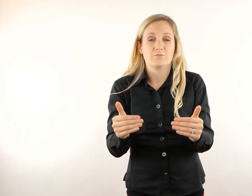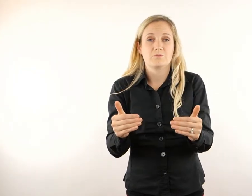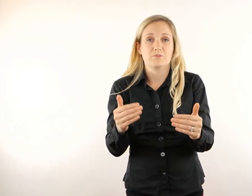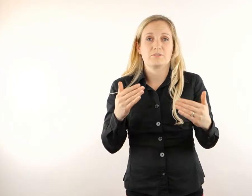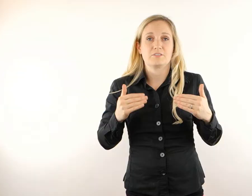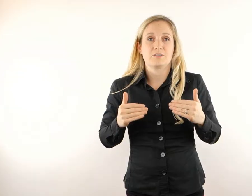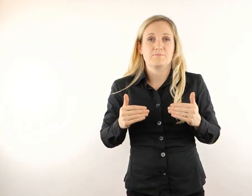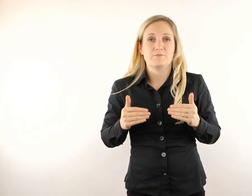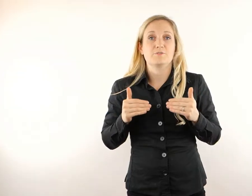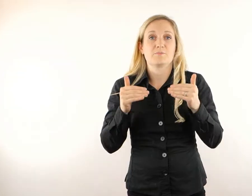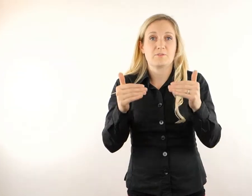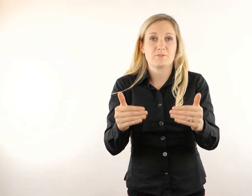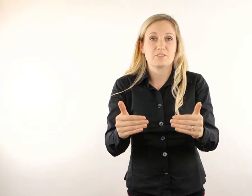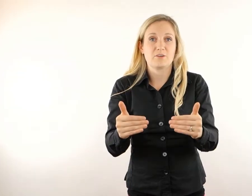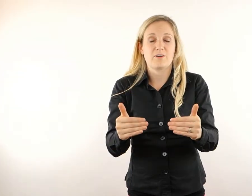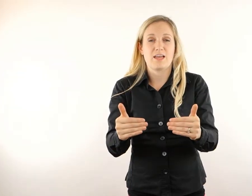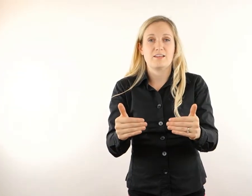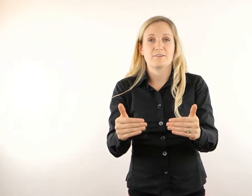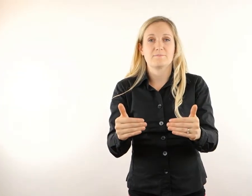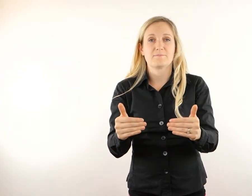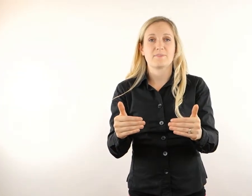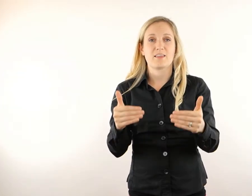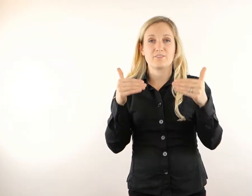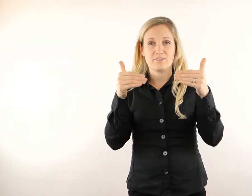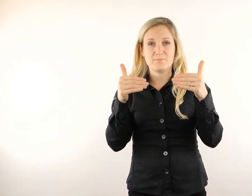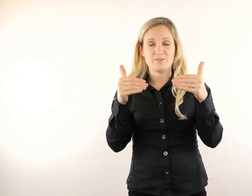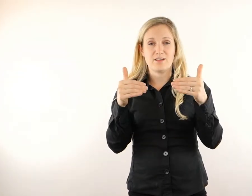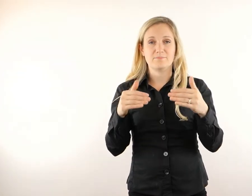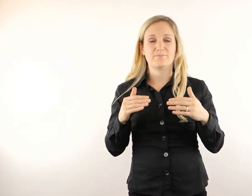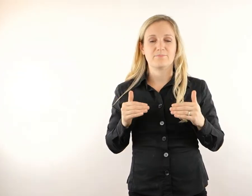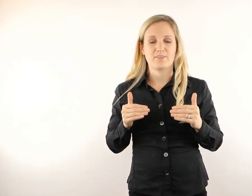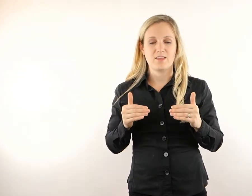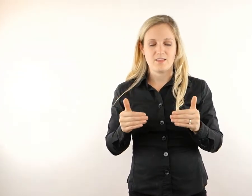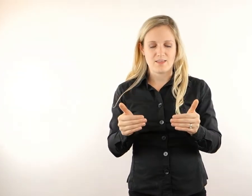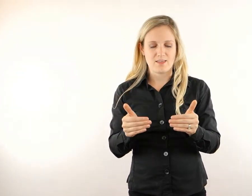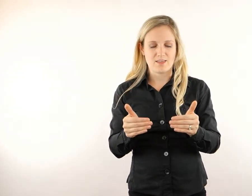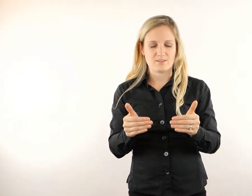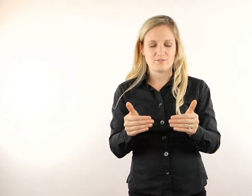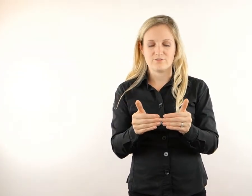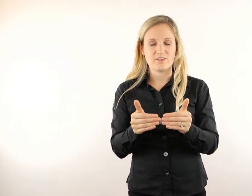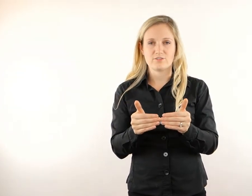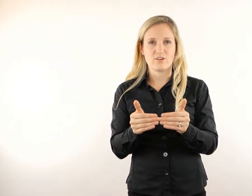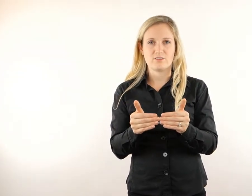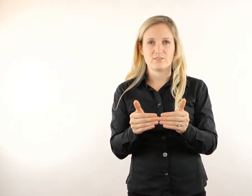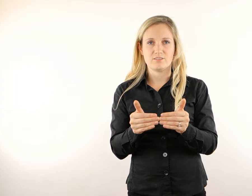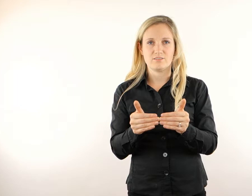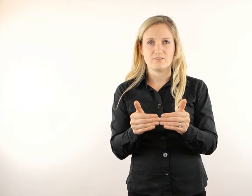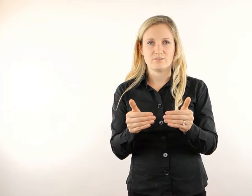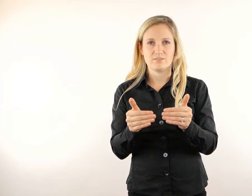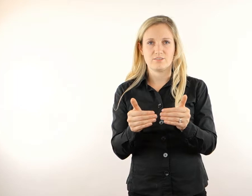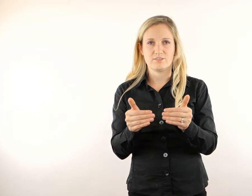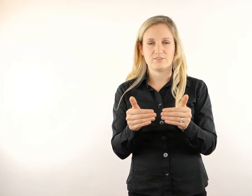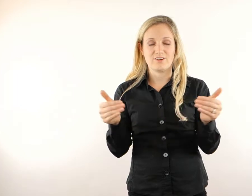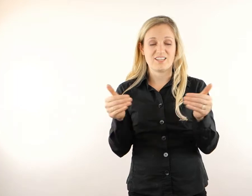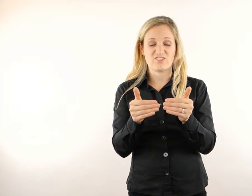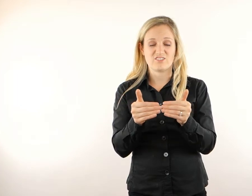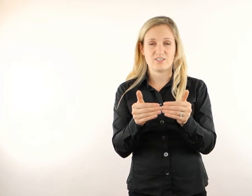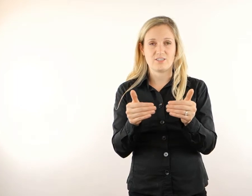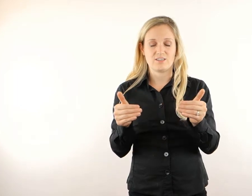He wants to do something. He wants to go ahead. And your thumbs are up. And your fingers your hands aren't touching.